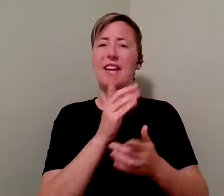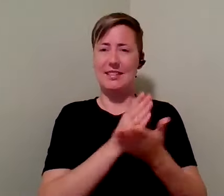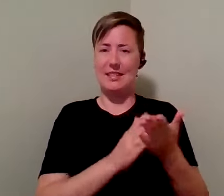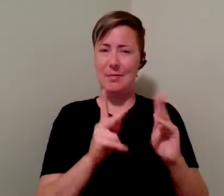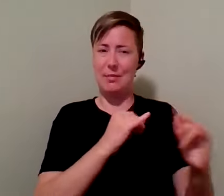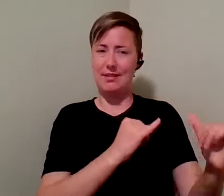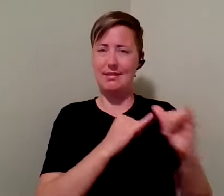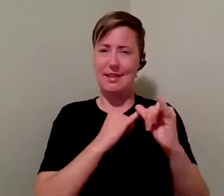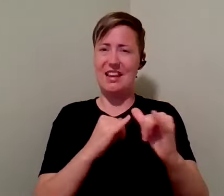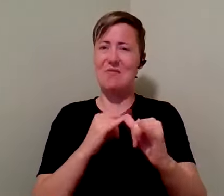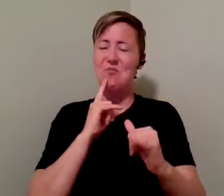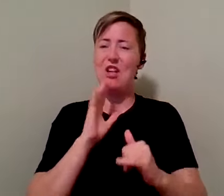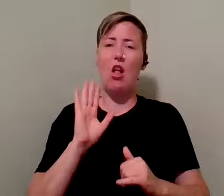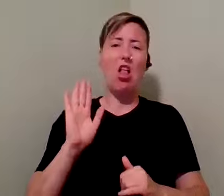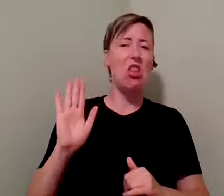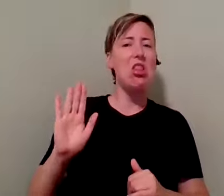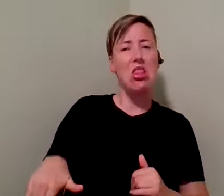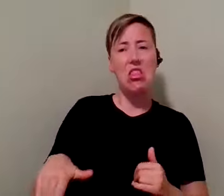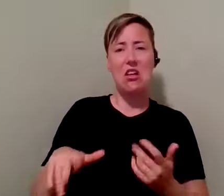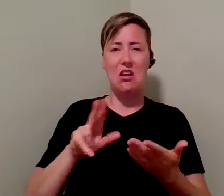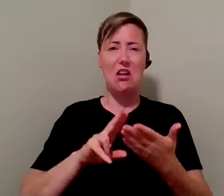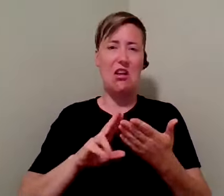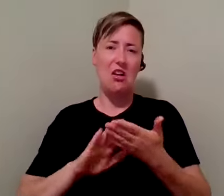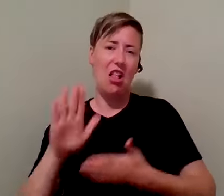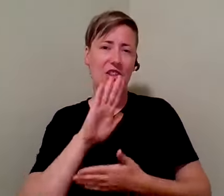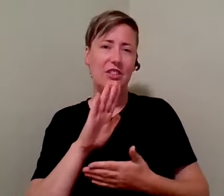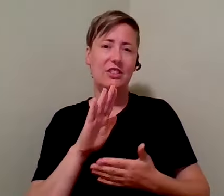really want to do what they were doing in college. And several of us